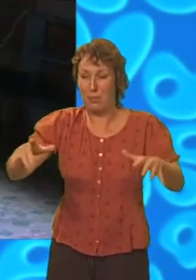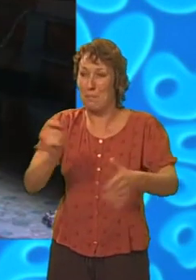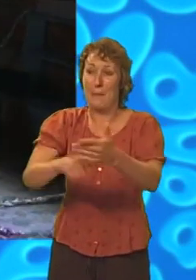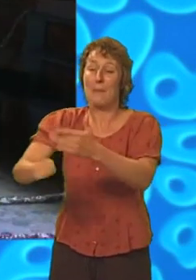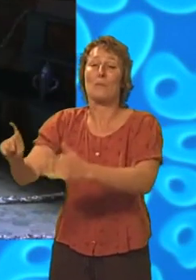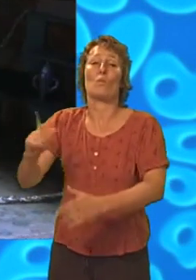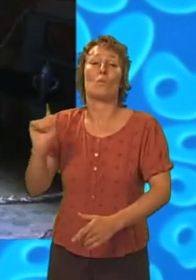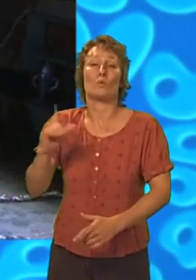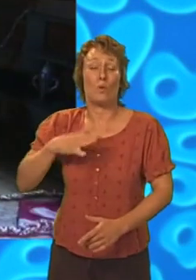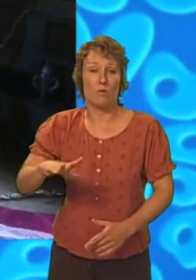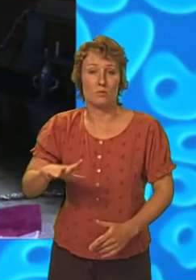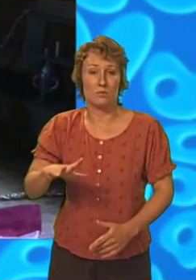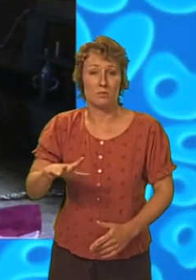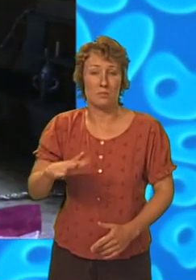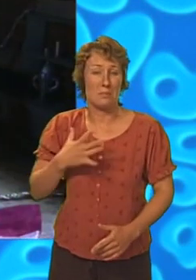did.